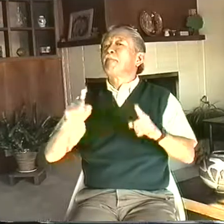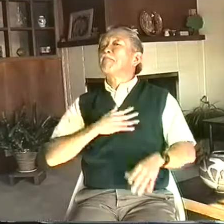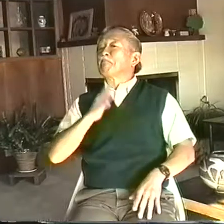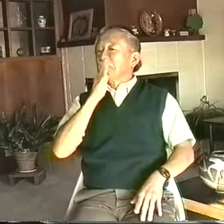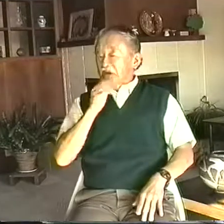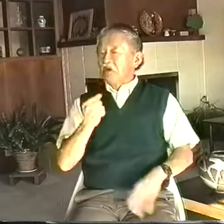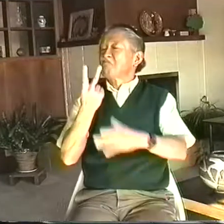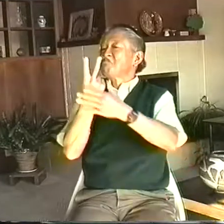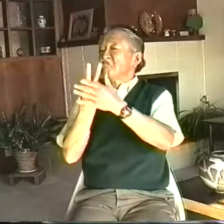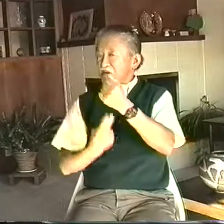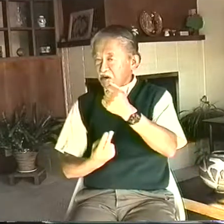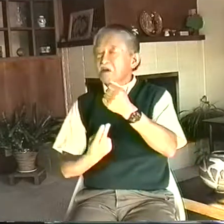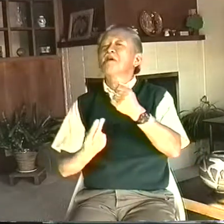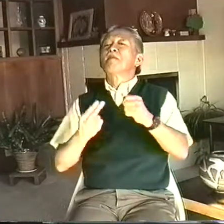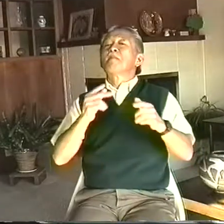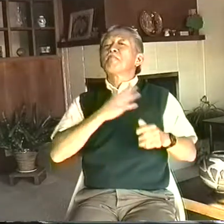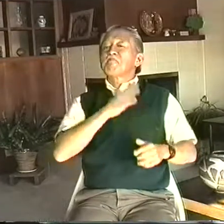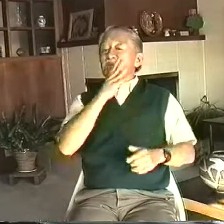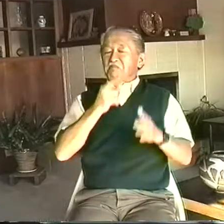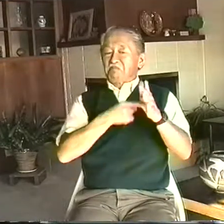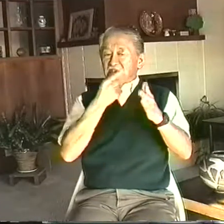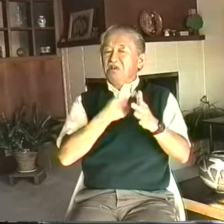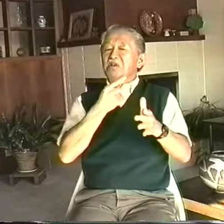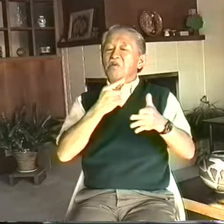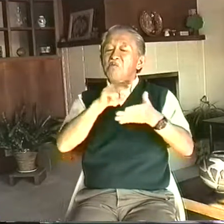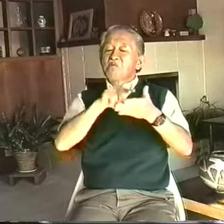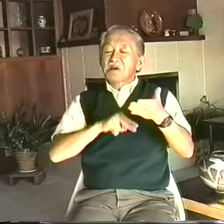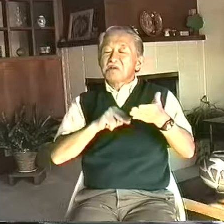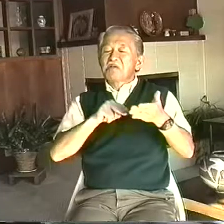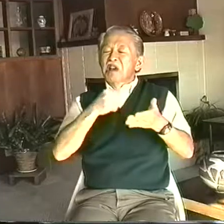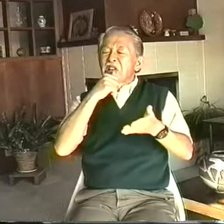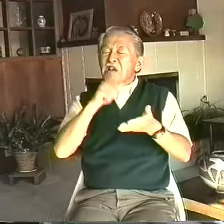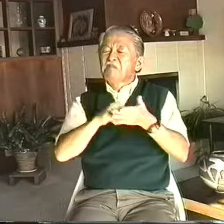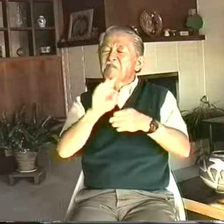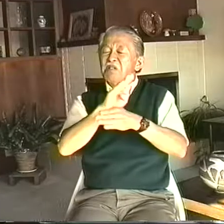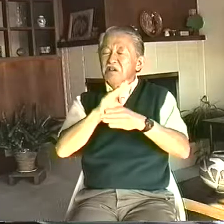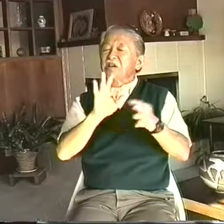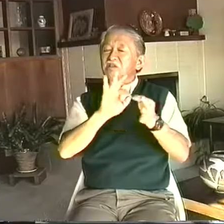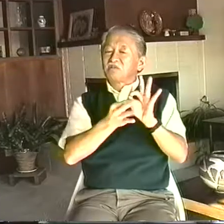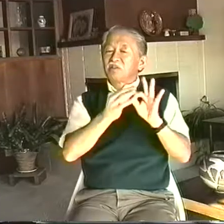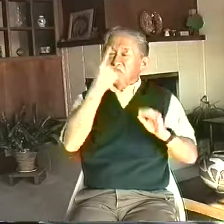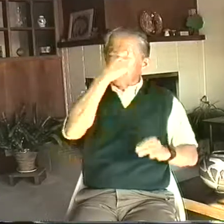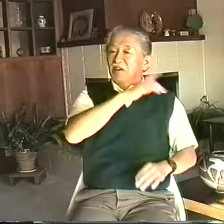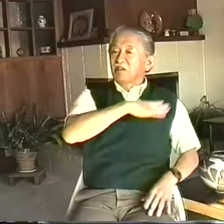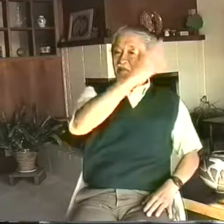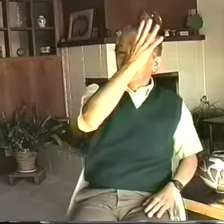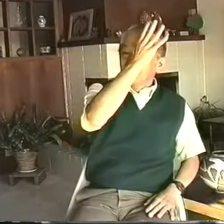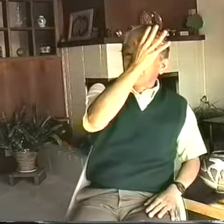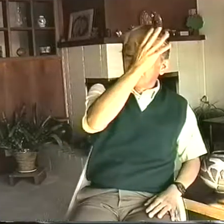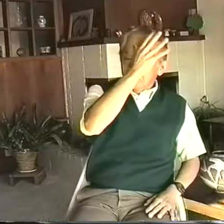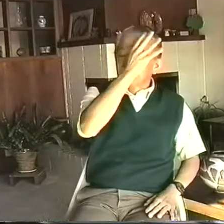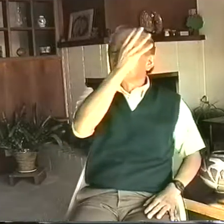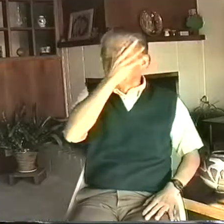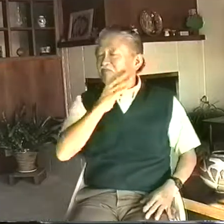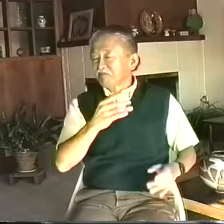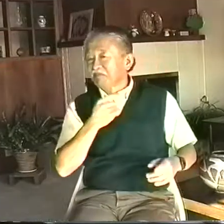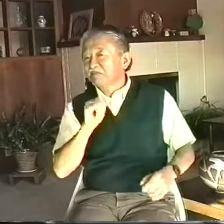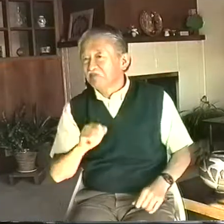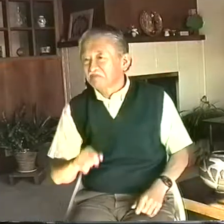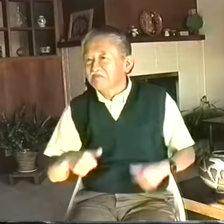My father is fluent in spoken Japanese but cannot read or write. My mother can both speak, read, and write the language, so